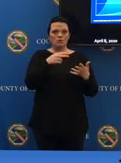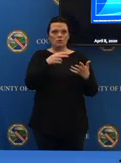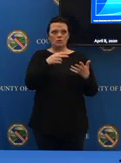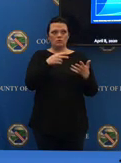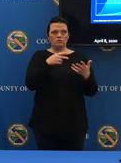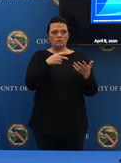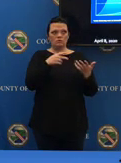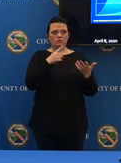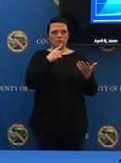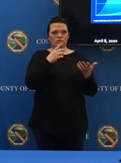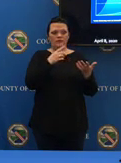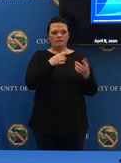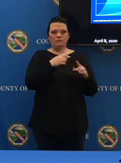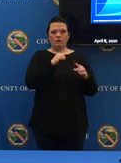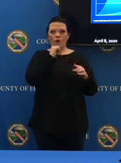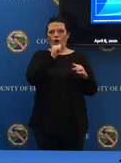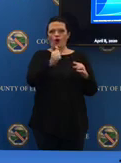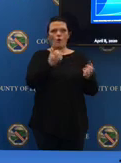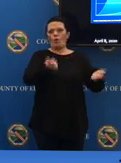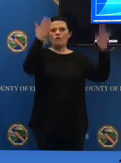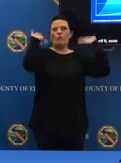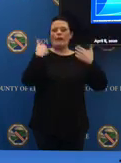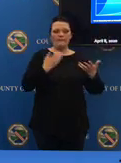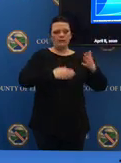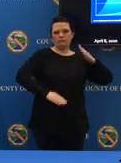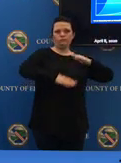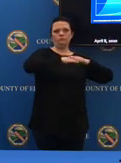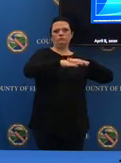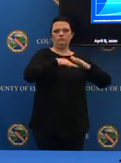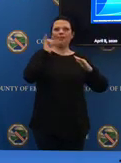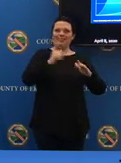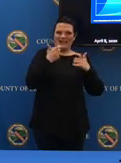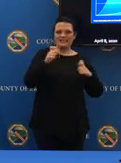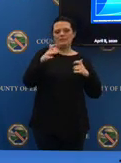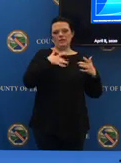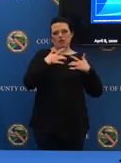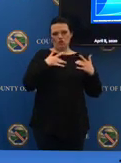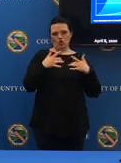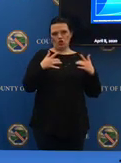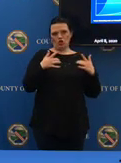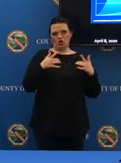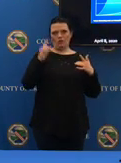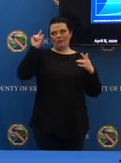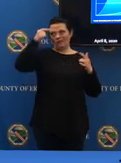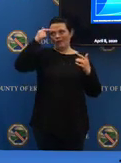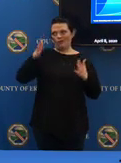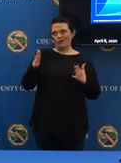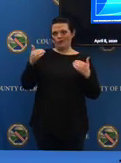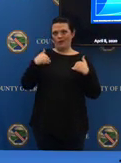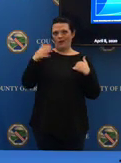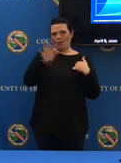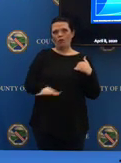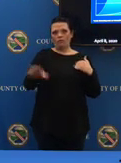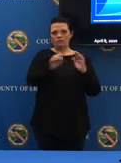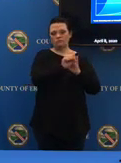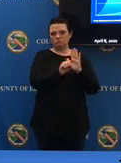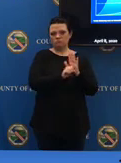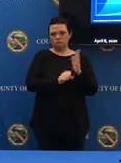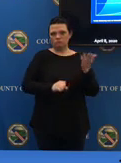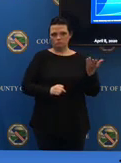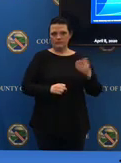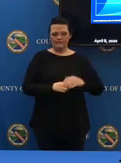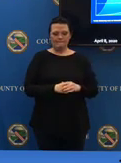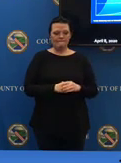we stop them from being overrun, which is what our biggest concern is and what the big concern, of course, the governor had statewide.